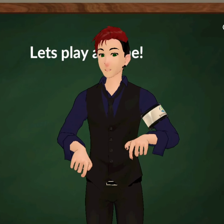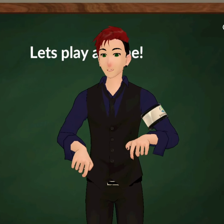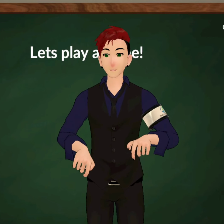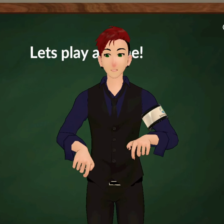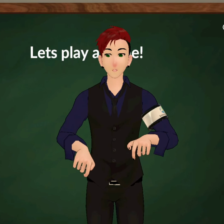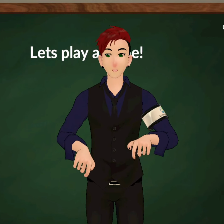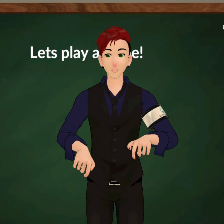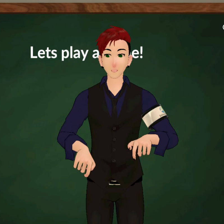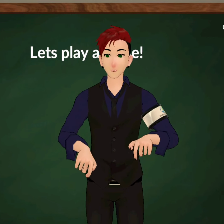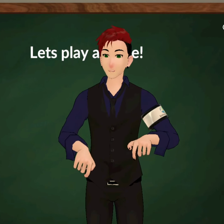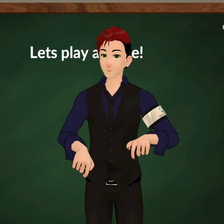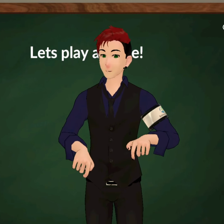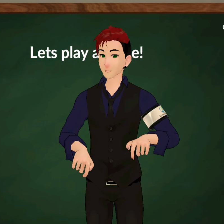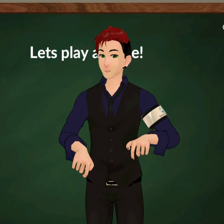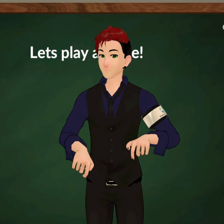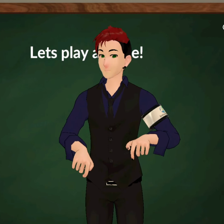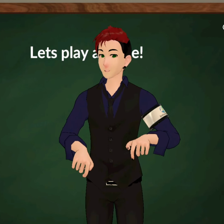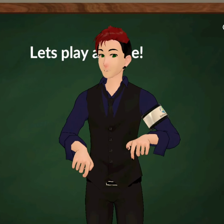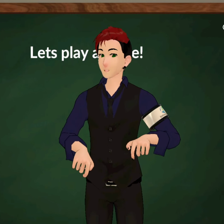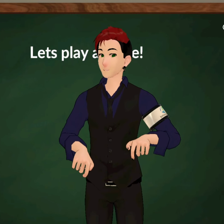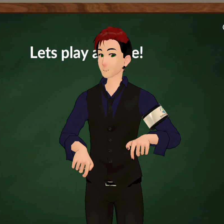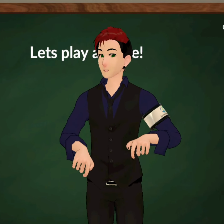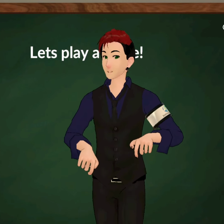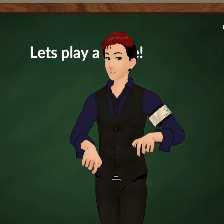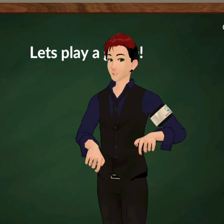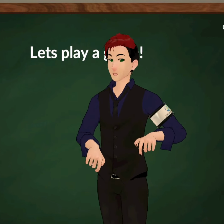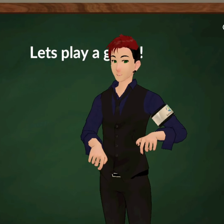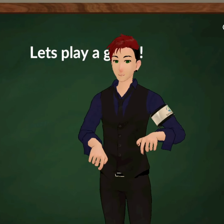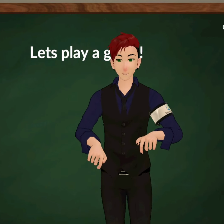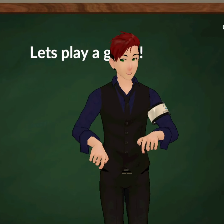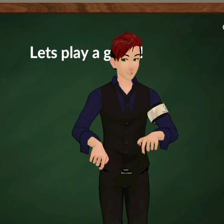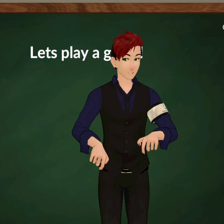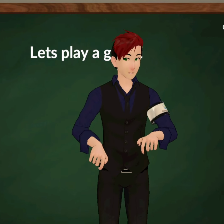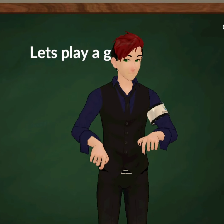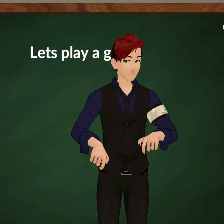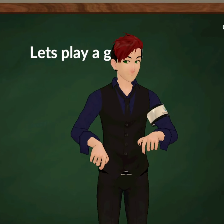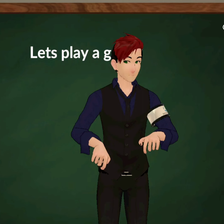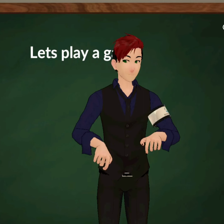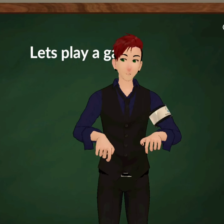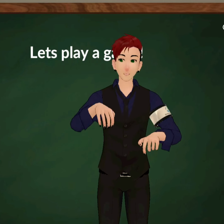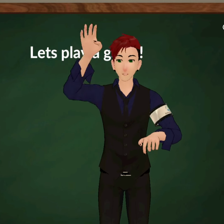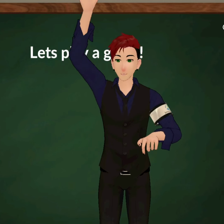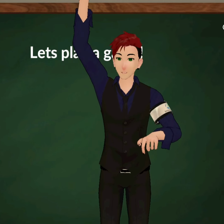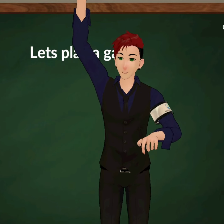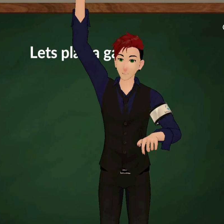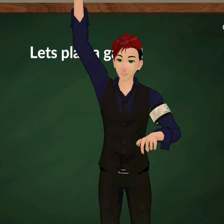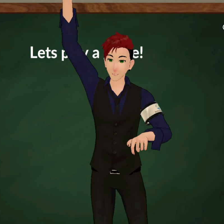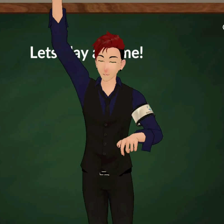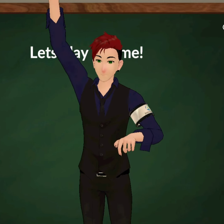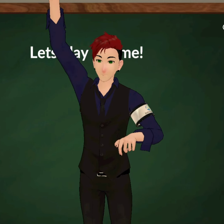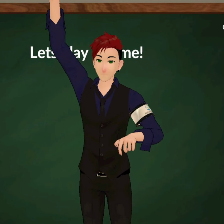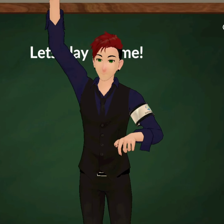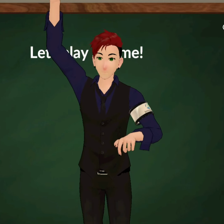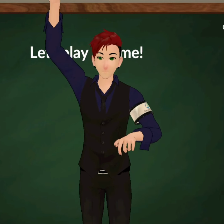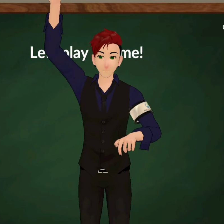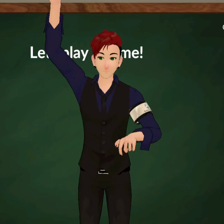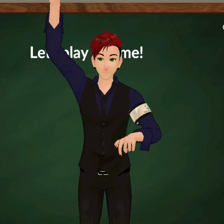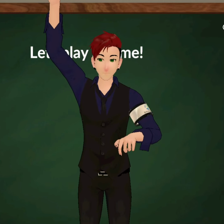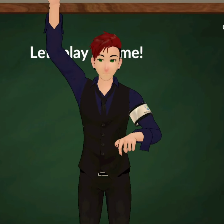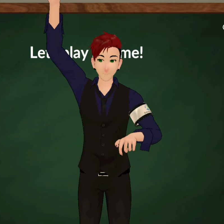Oh, If it's fine. you I got it. are a mute person, this is going to be an interesting thing. Do we have anybody who's like... It's okay. I'm still